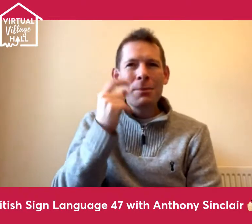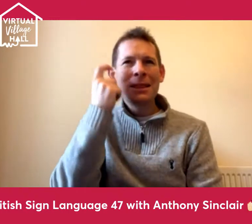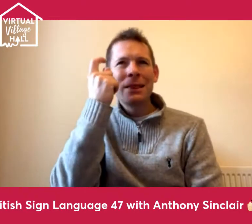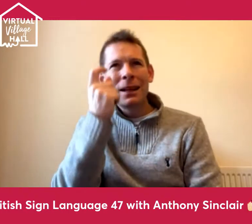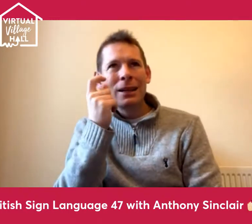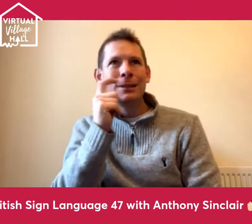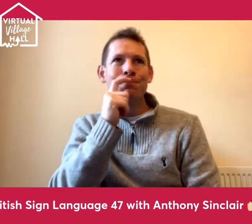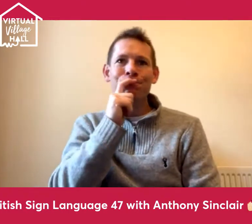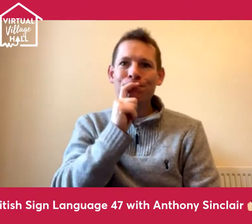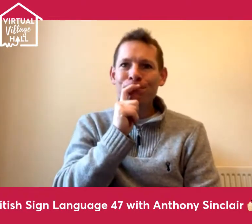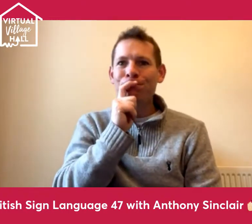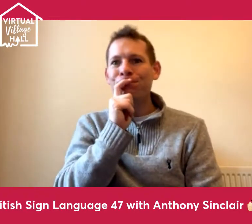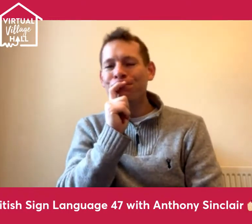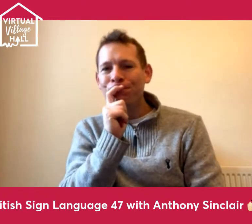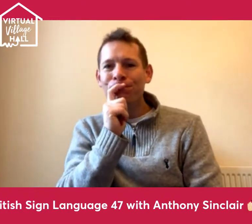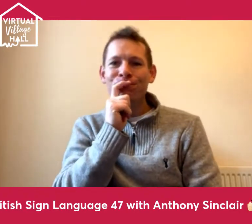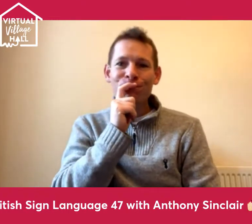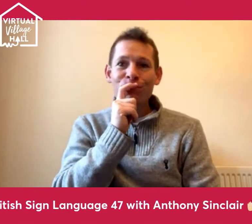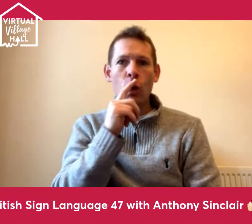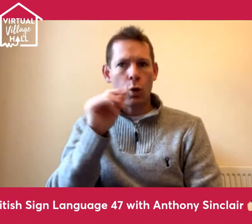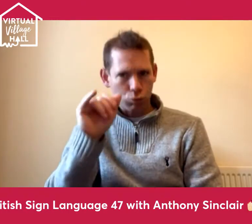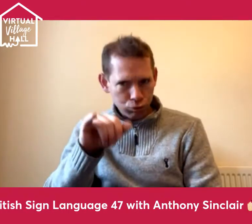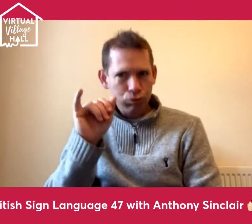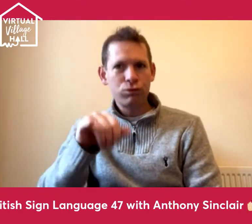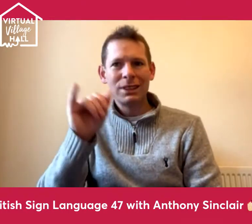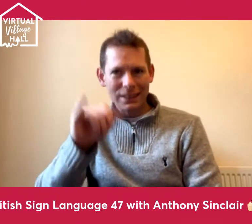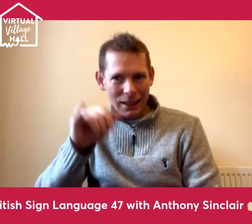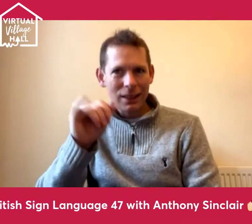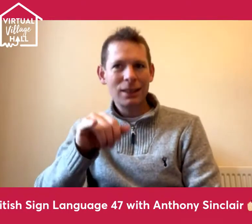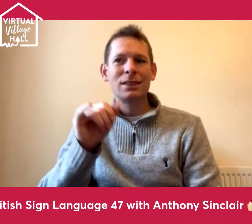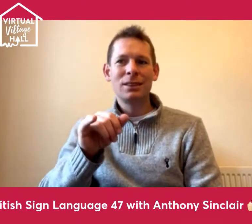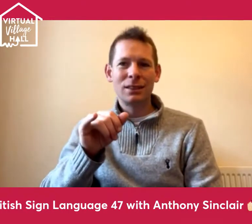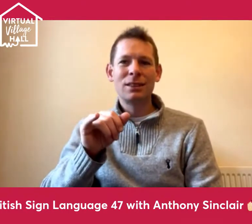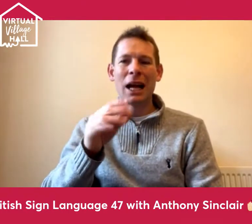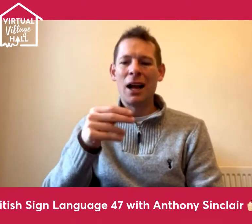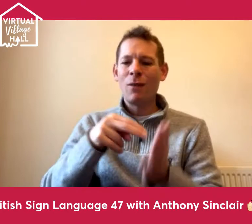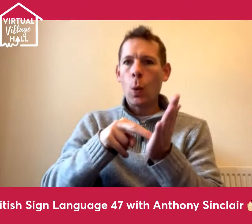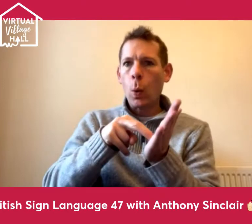all these kind of things that show and signify the action.